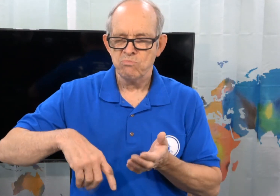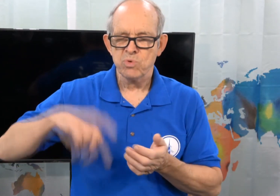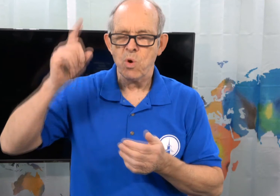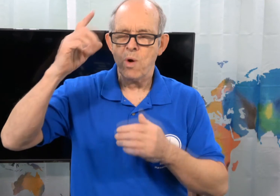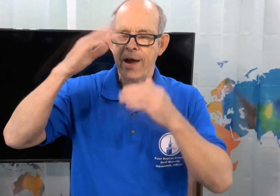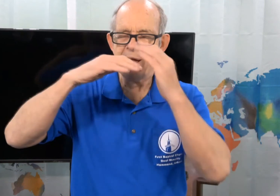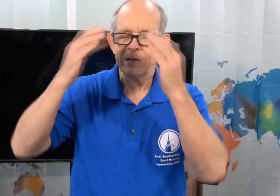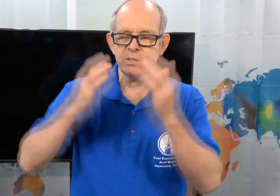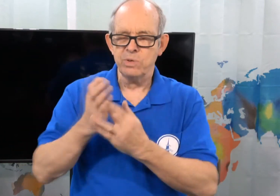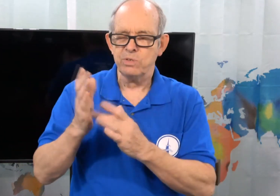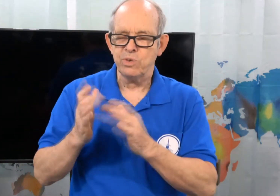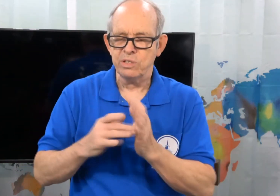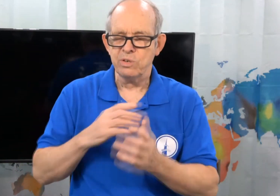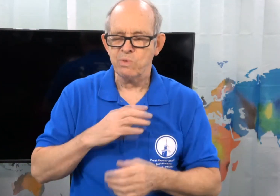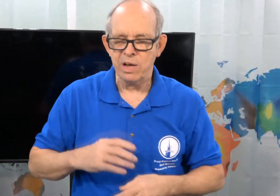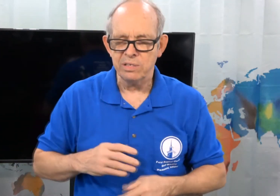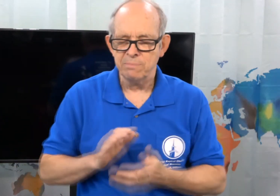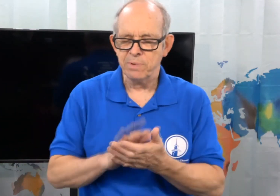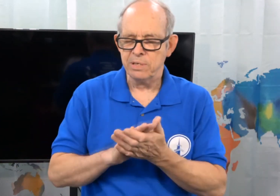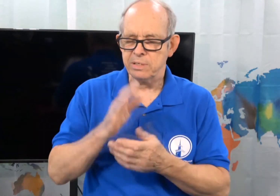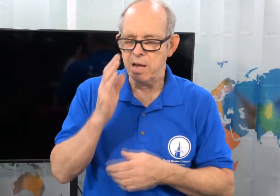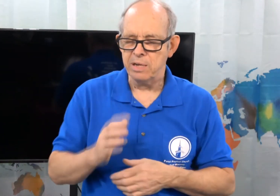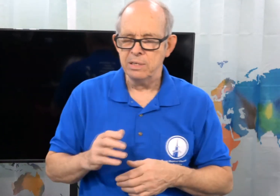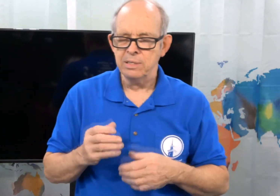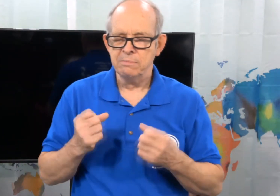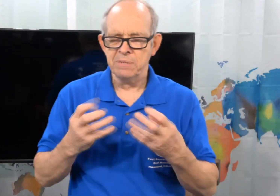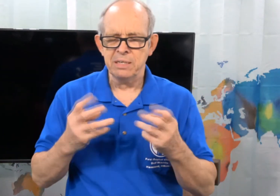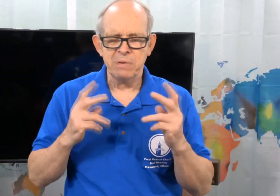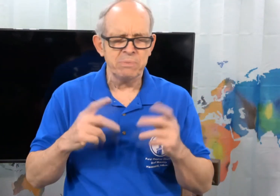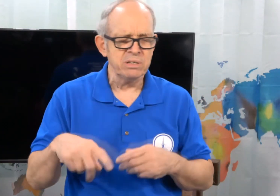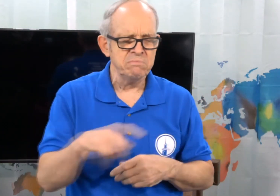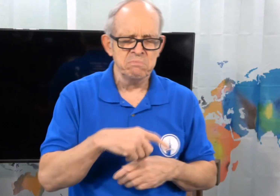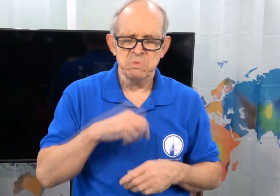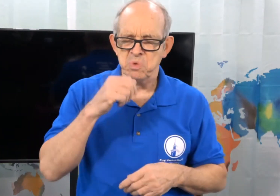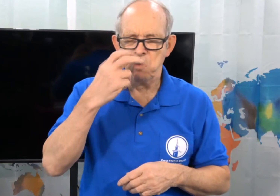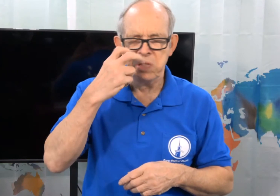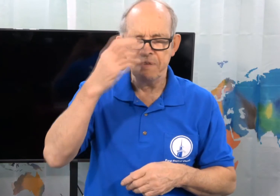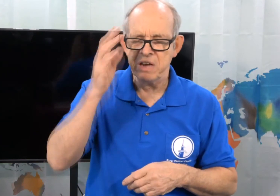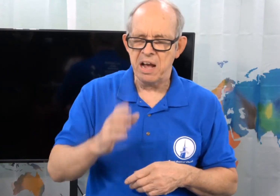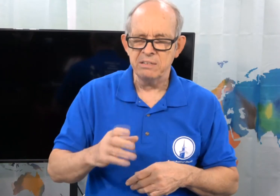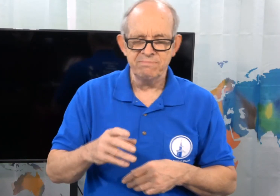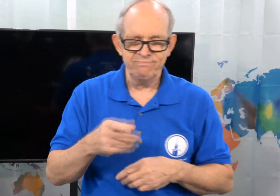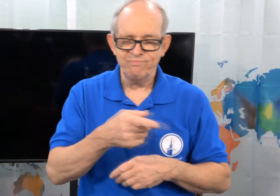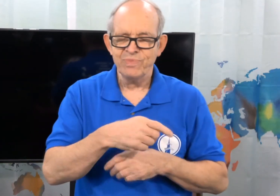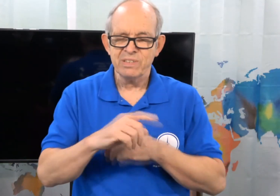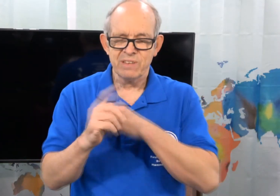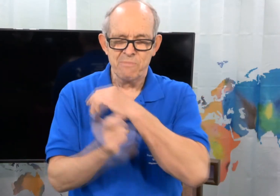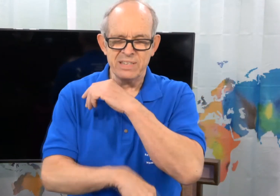Go have these pieces of blood, praise God. Many people do believe God,